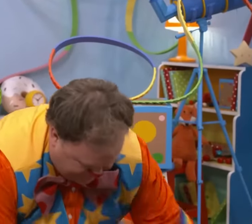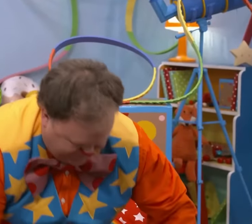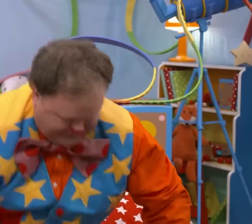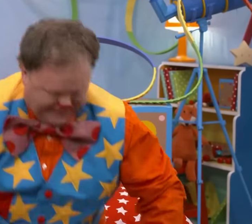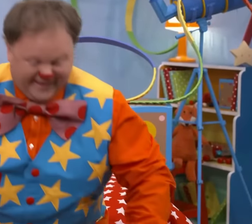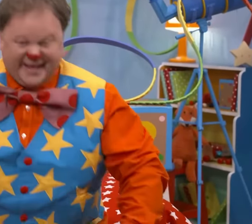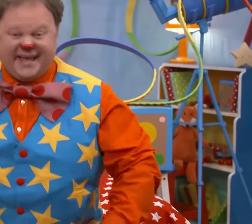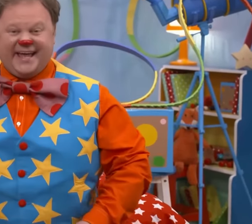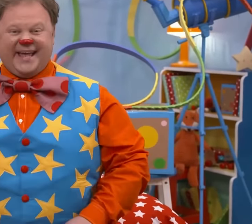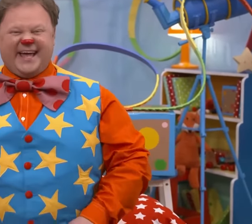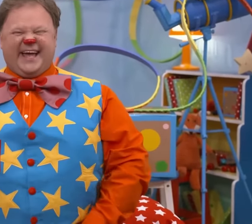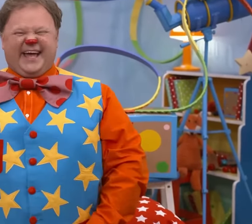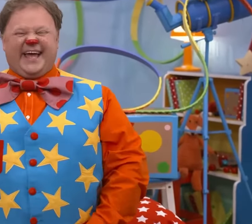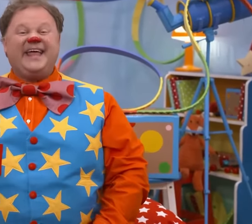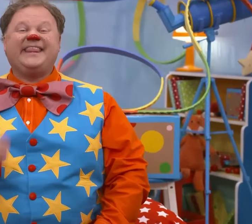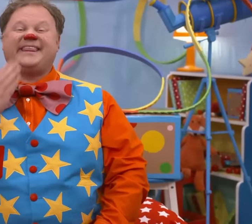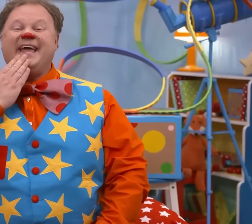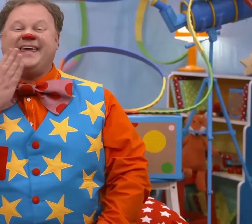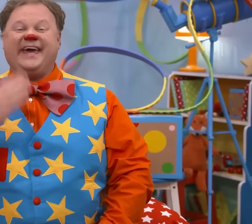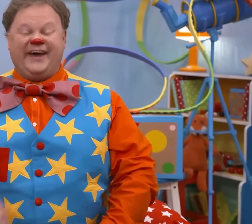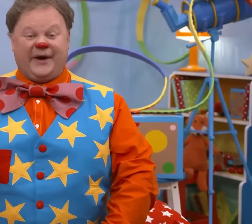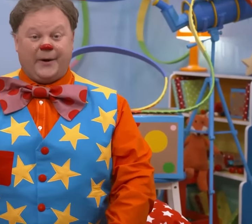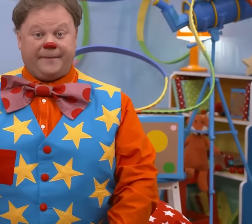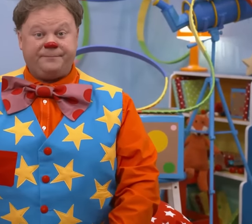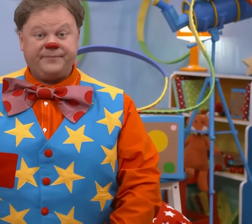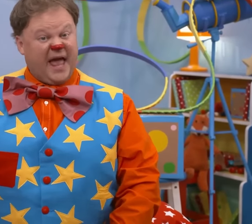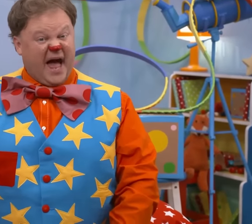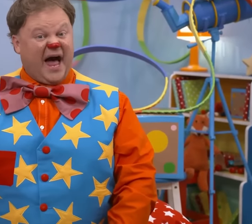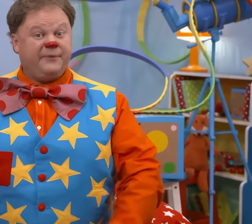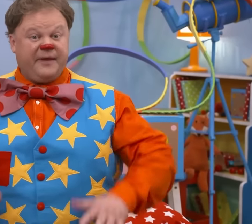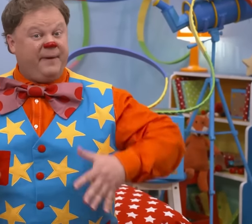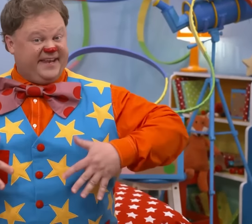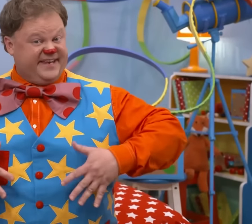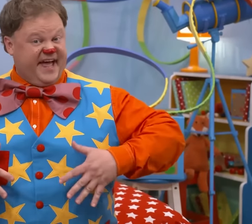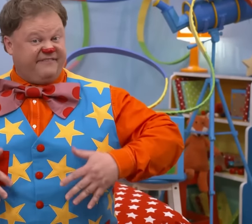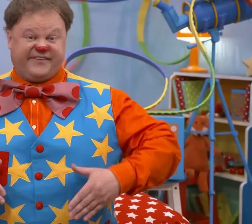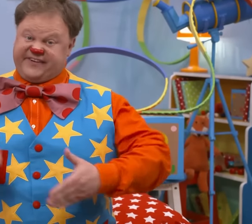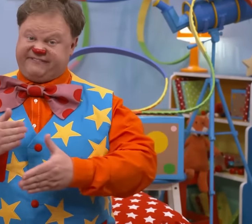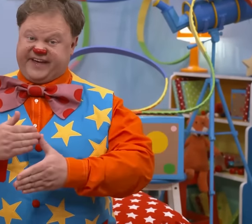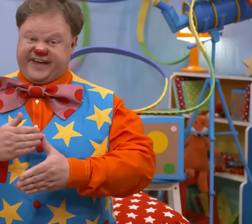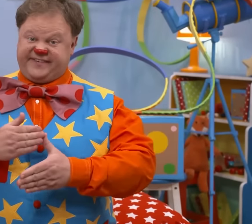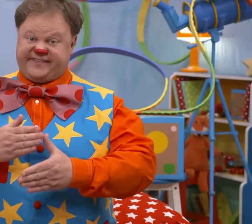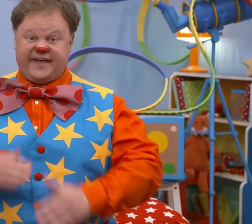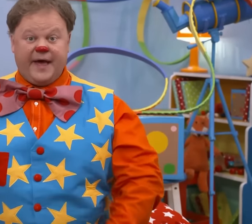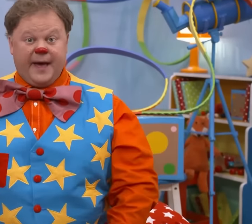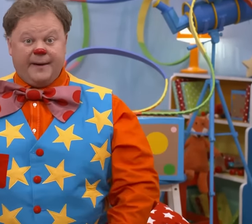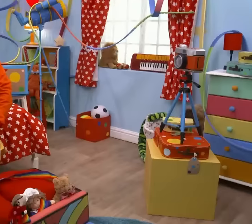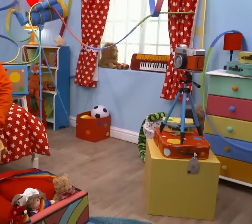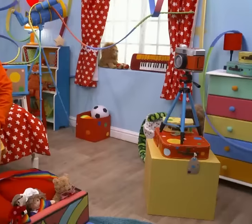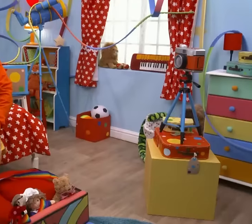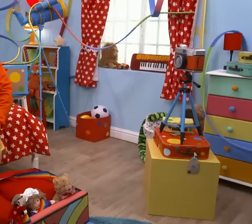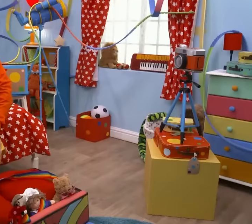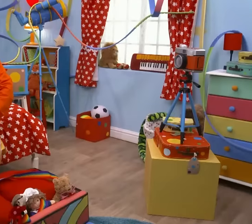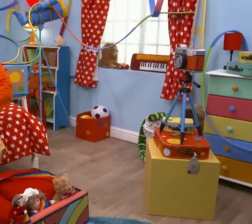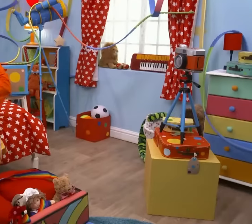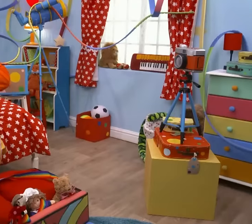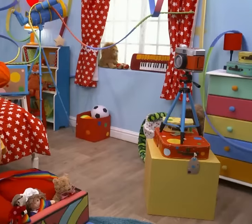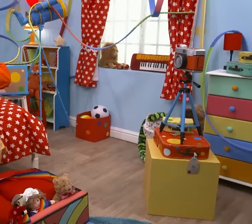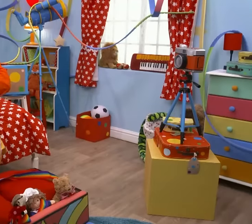Well done, Mr. Tumble. Thank you. I was a bit nervous at first. But then the roller